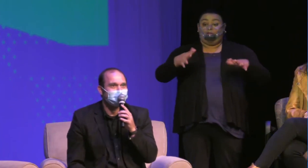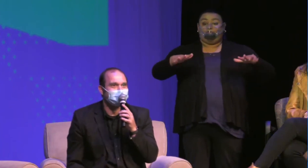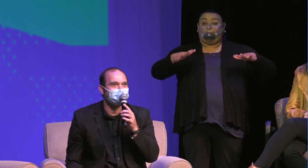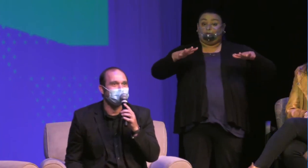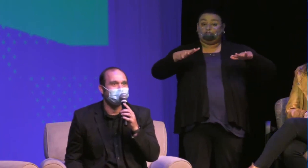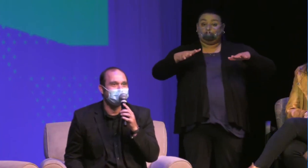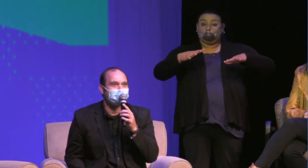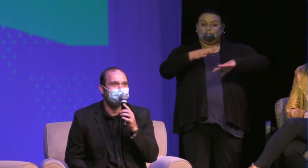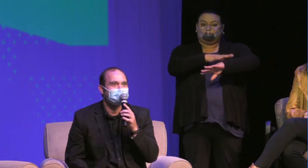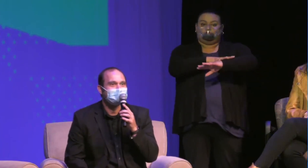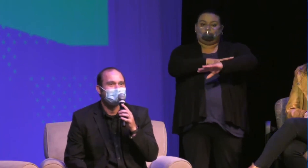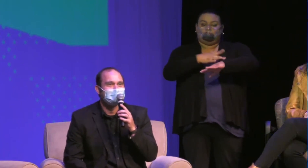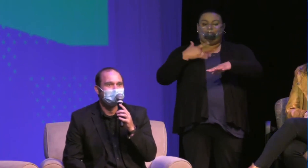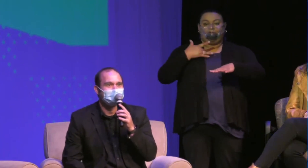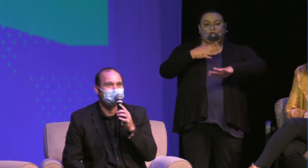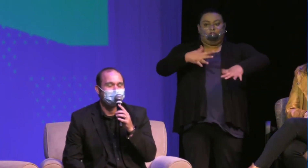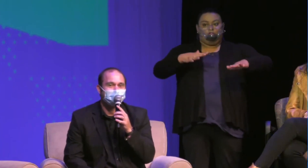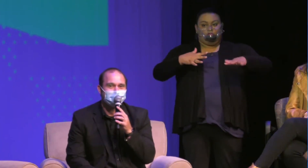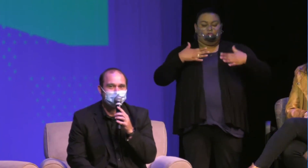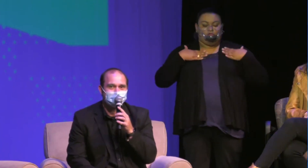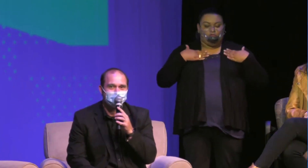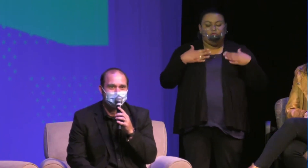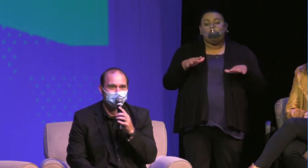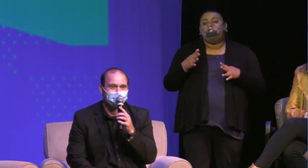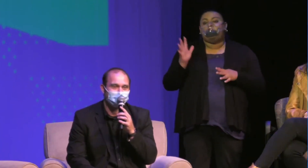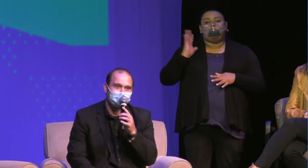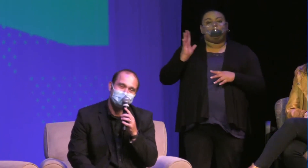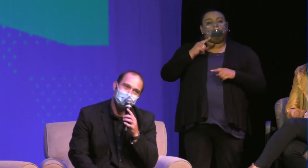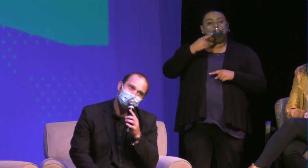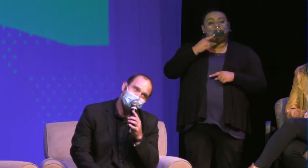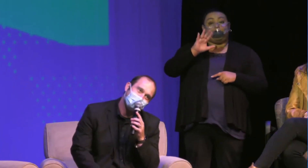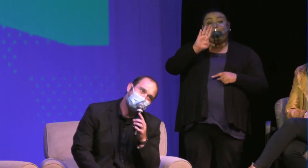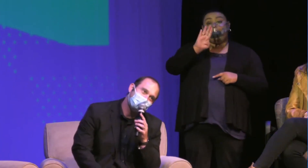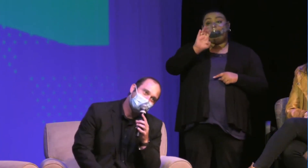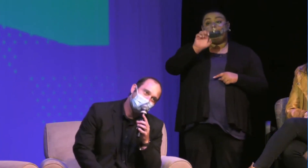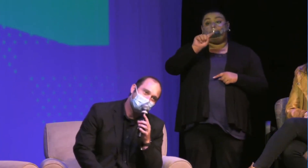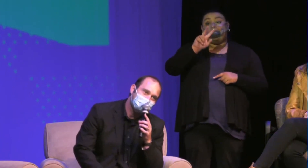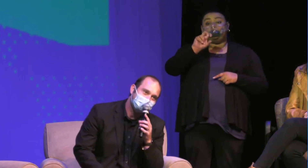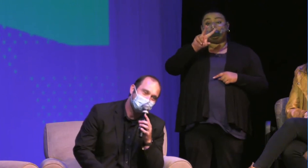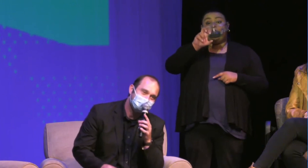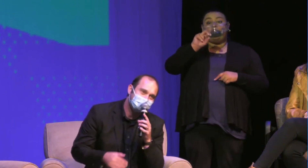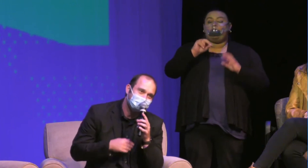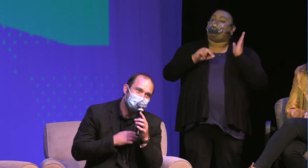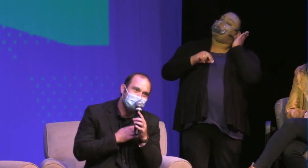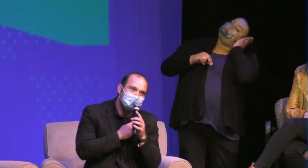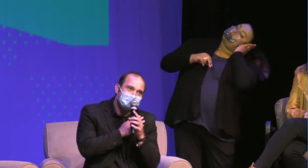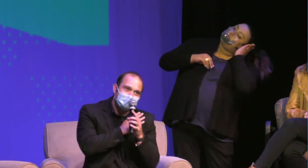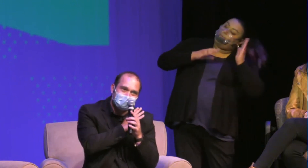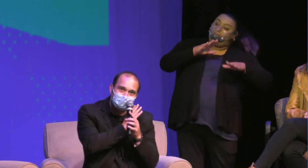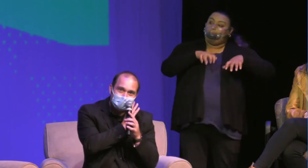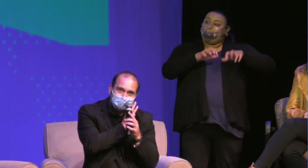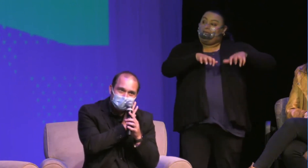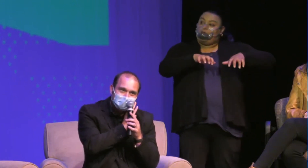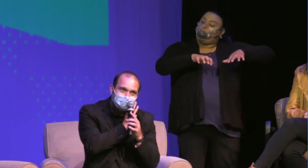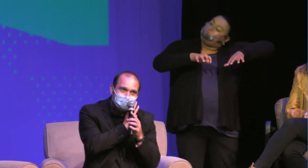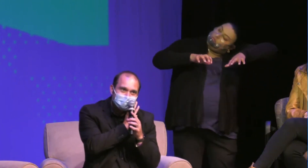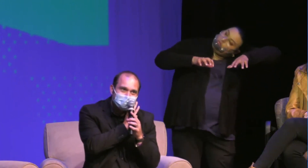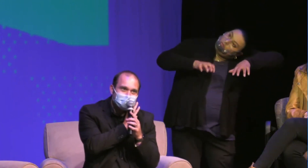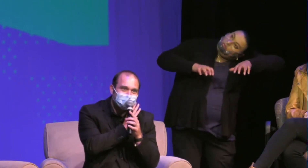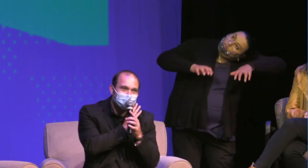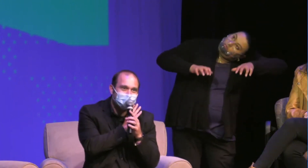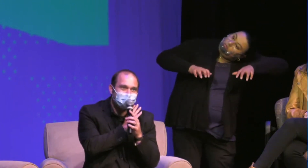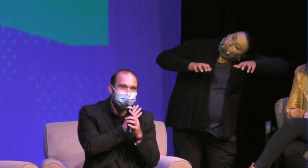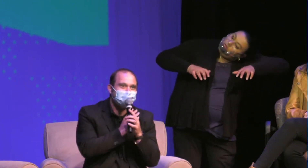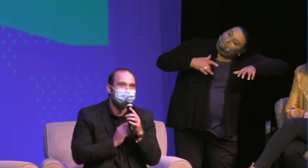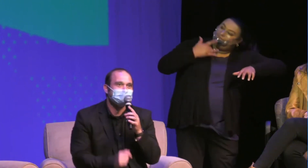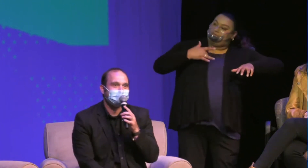you feel in your body. They used to say that Beethoven would lay his head on the piano because he could still feel the vibrations